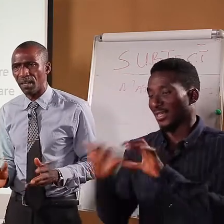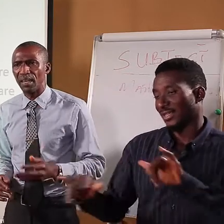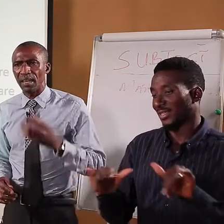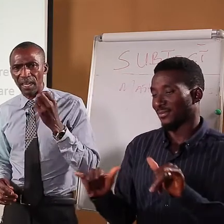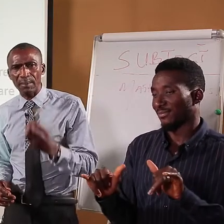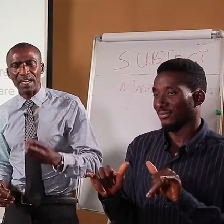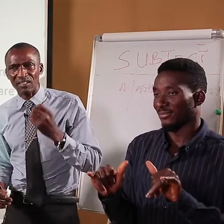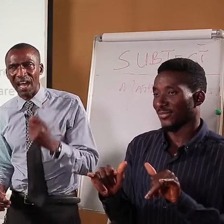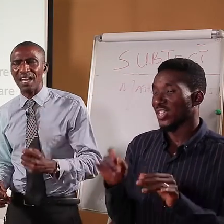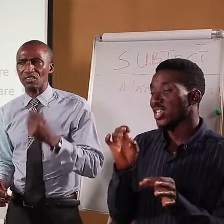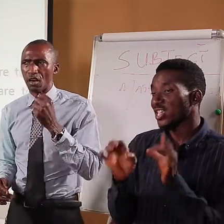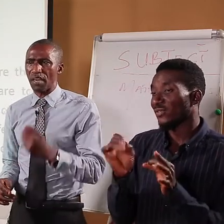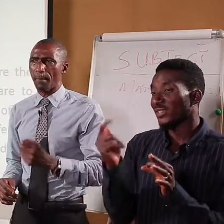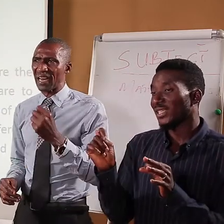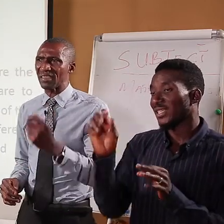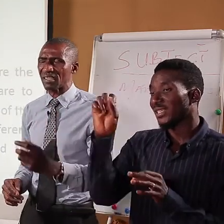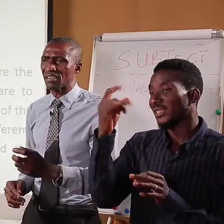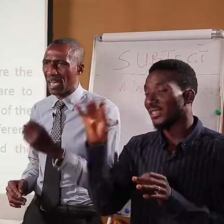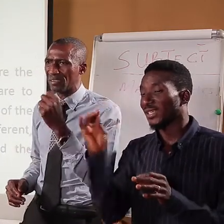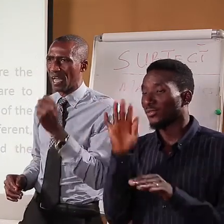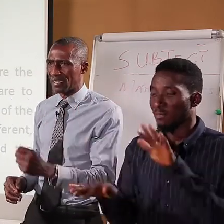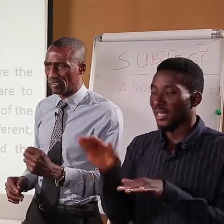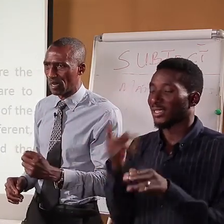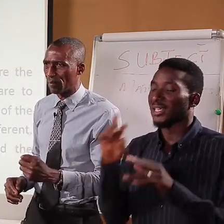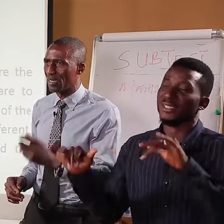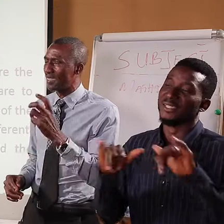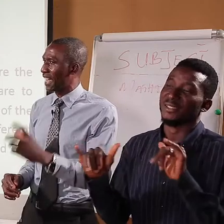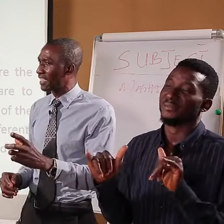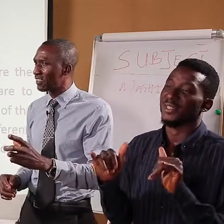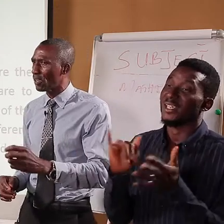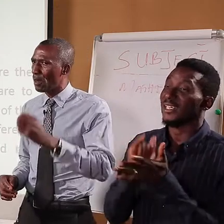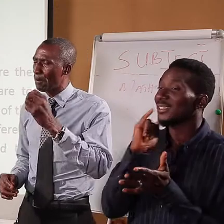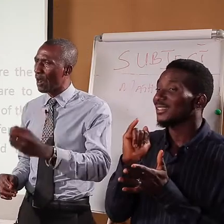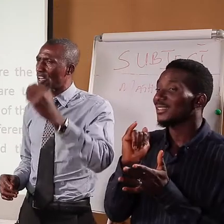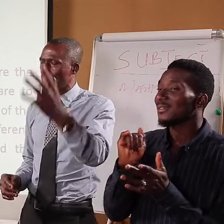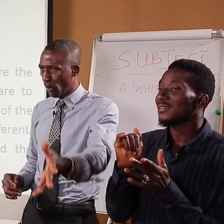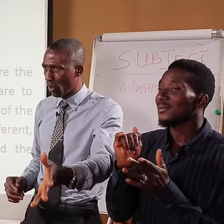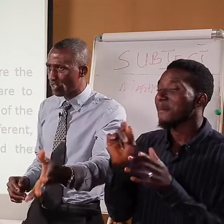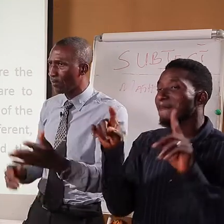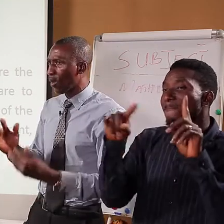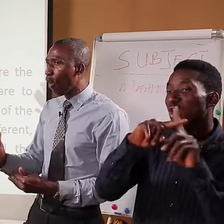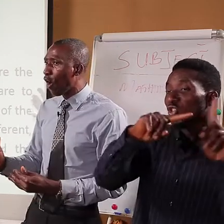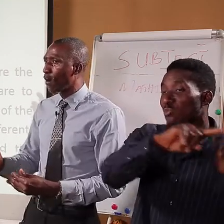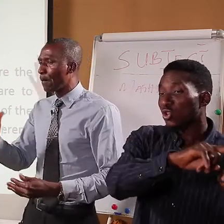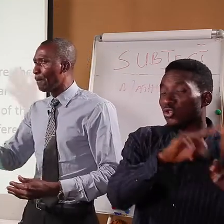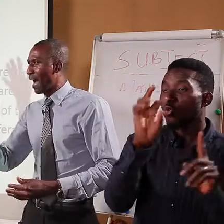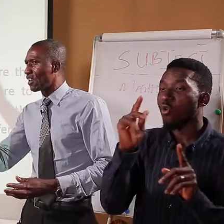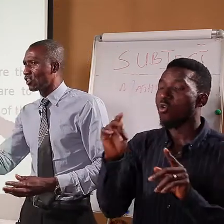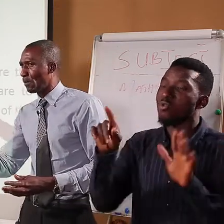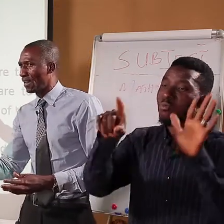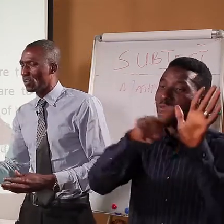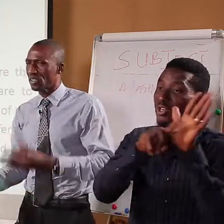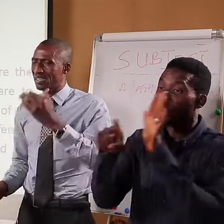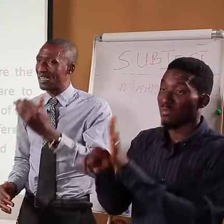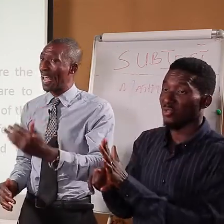same, if the signs of the balancing terms are the same, that is, plus plus or